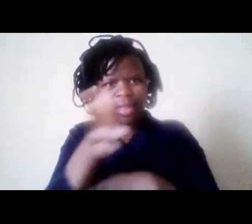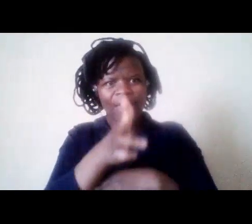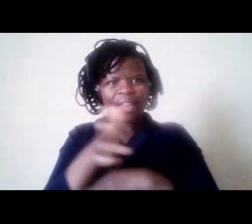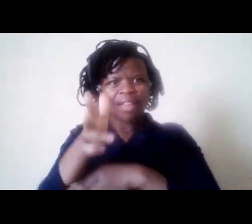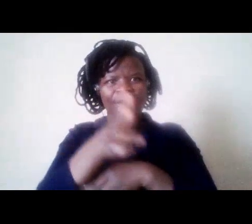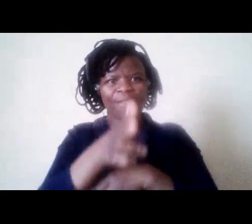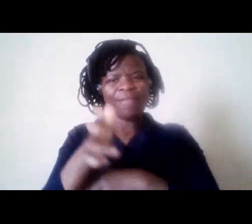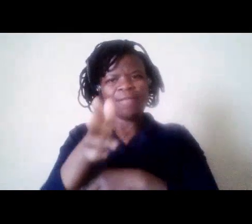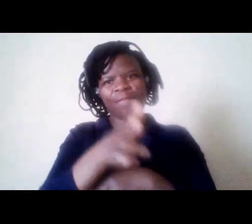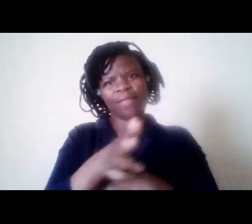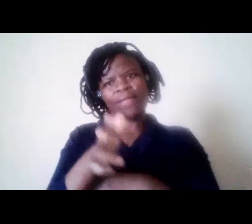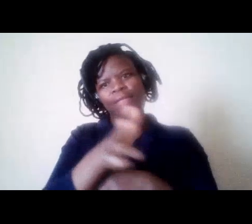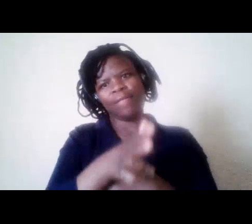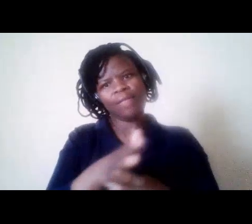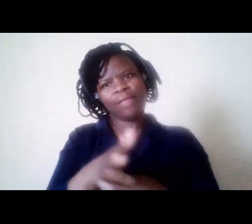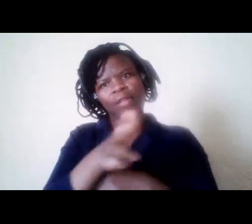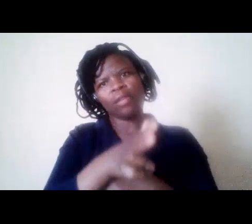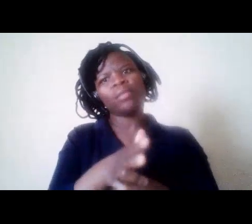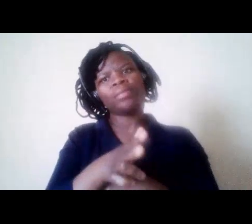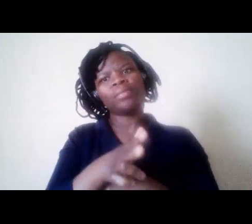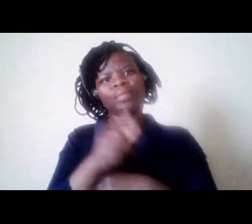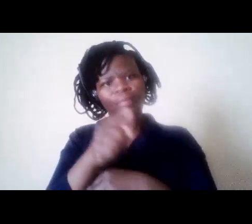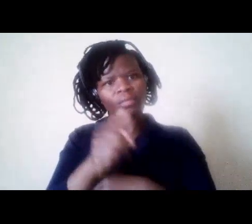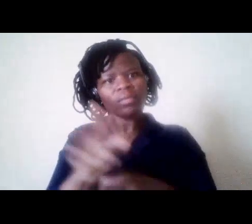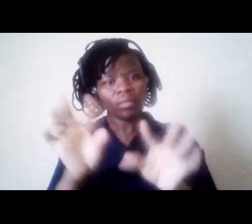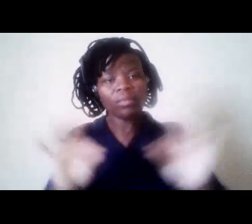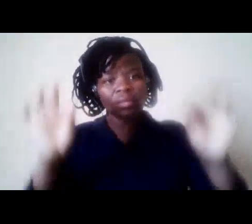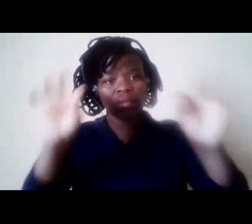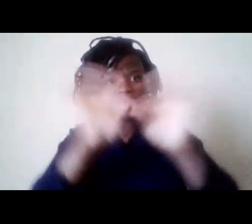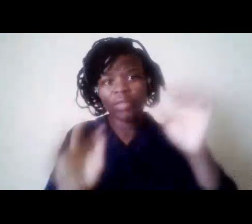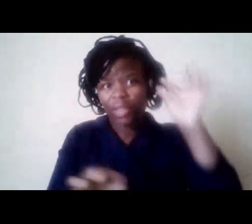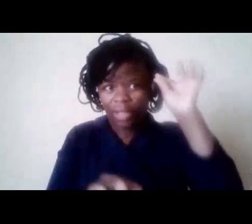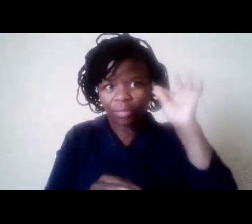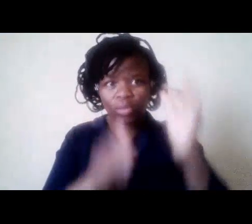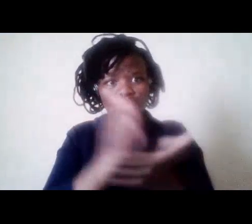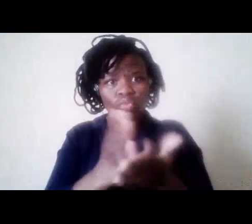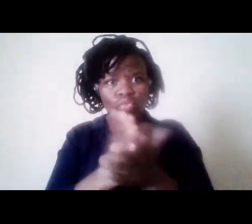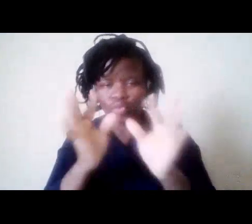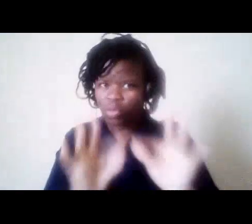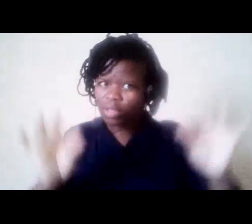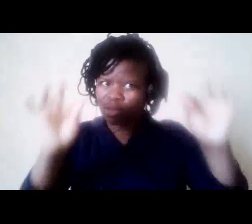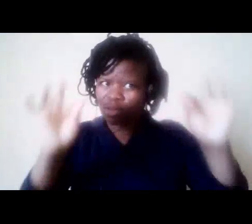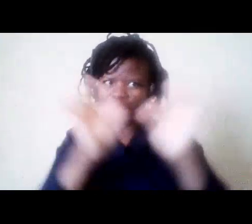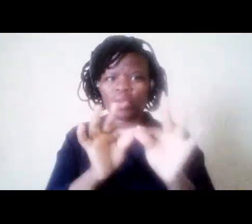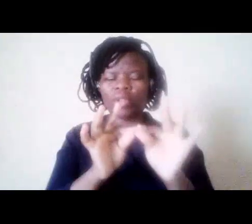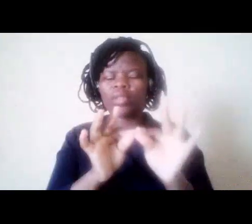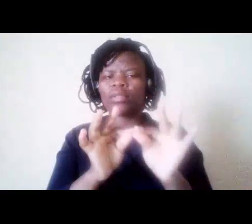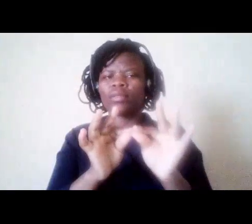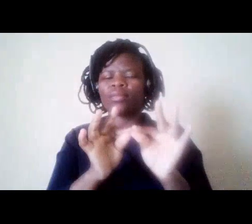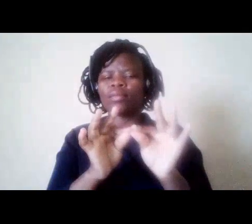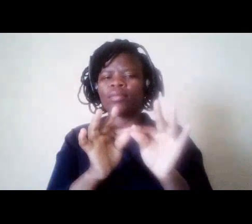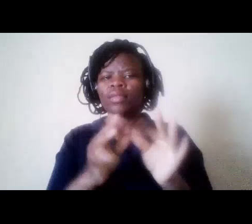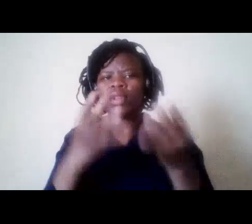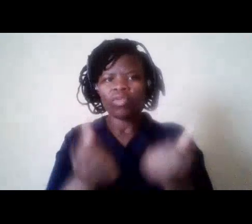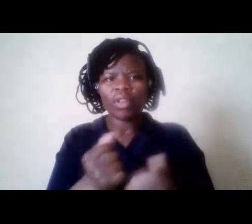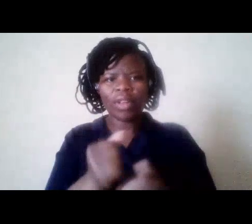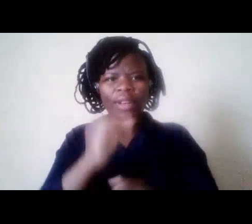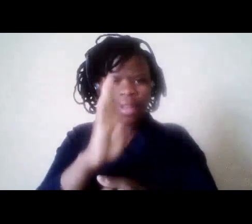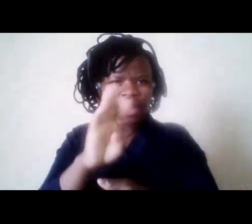want to then touch on that aspect I was speaking about a lot, which is very, very important. Brian's aspect is very, very important. Why I like Brian's aspect is